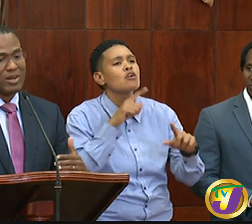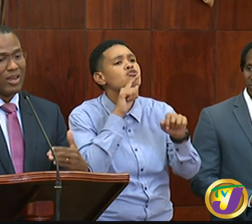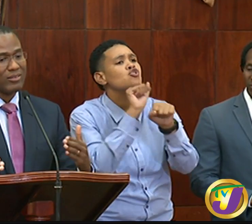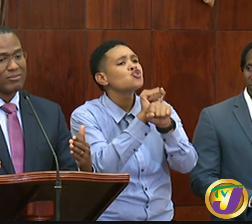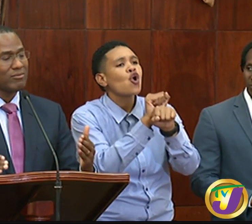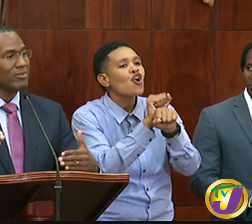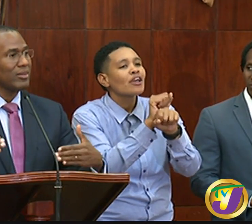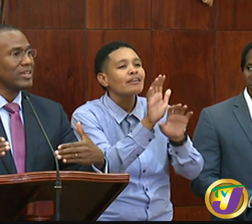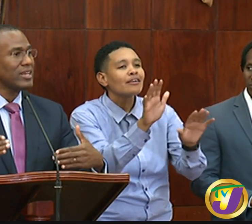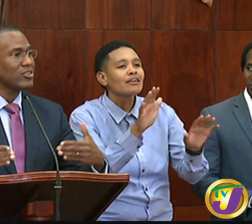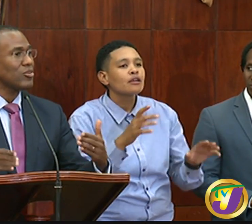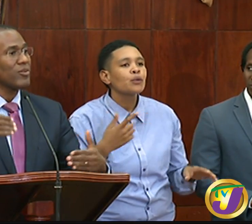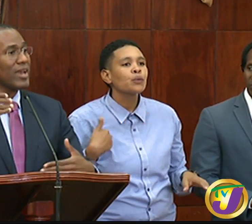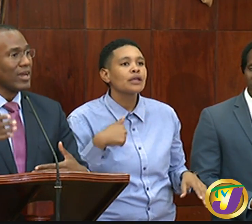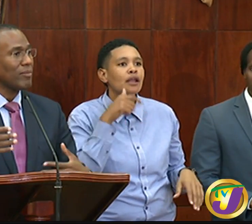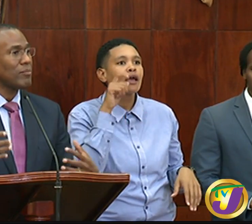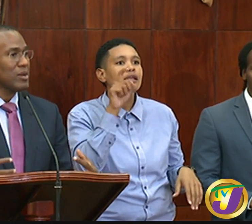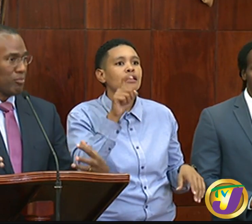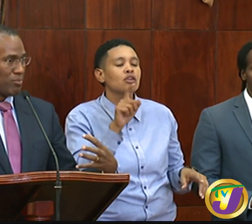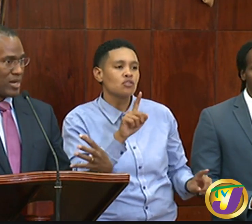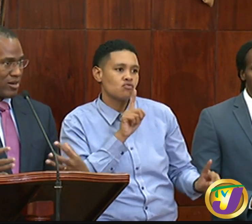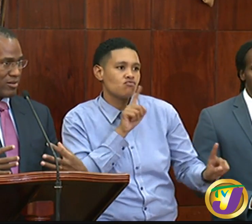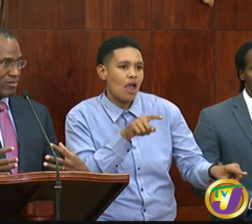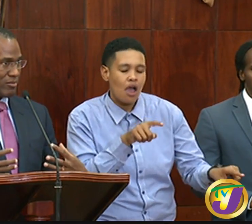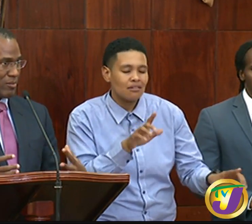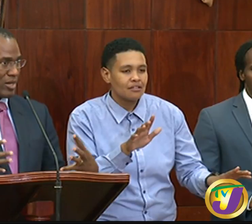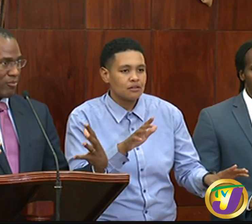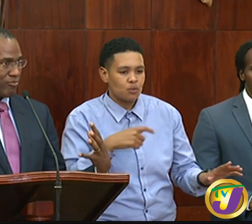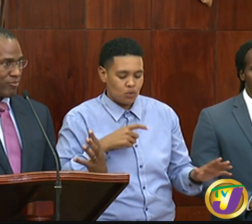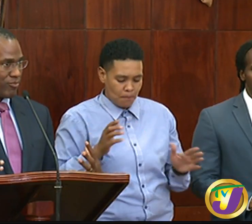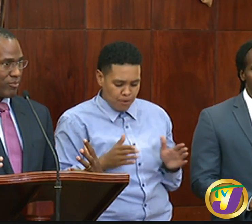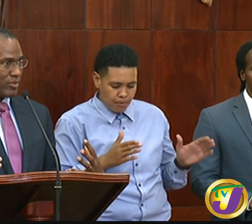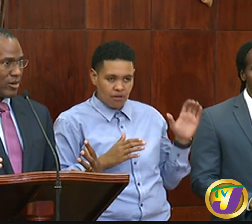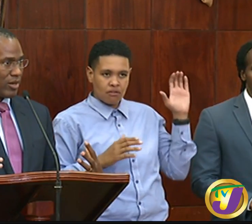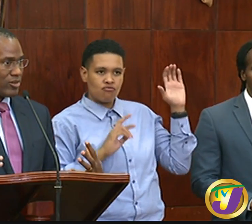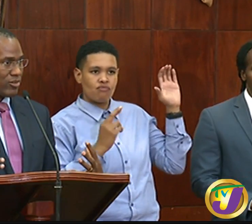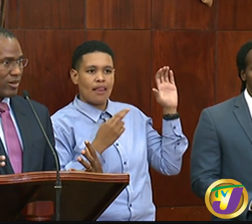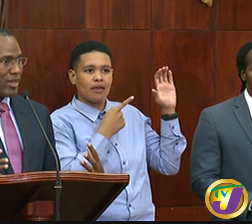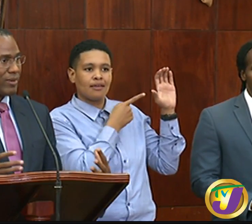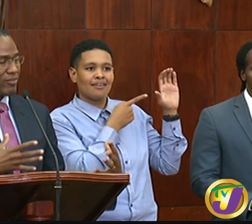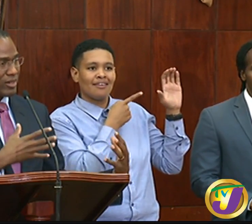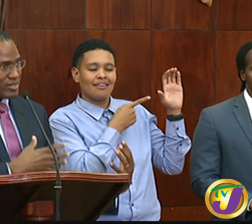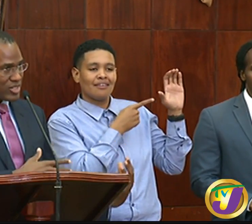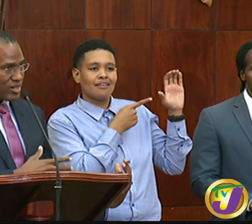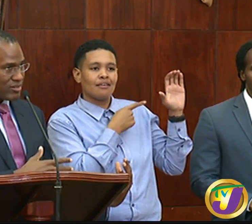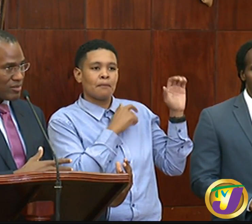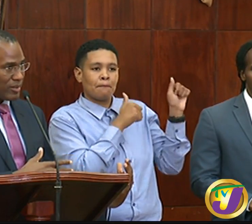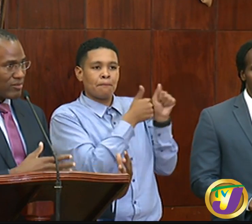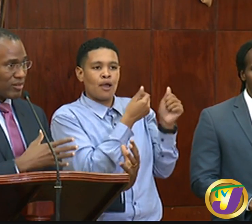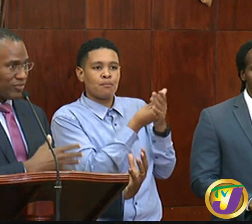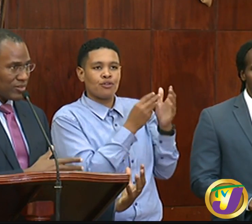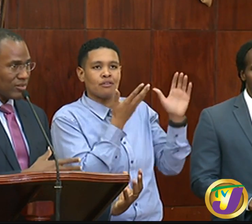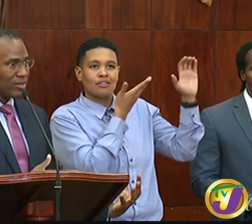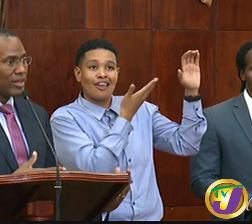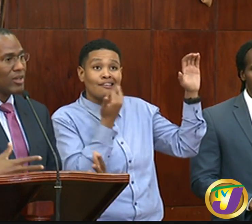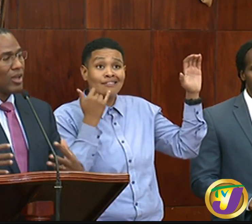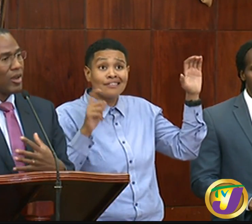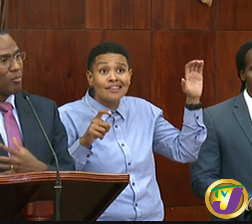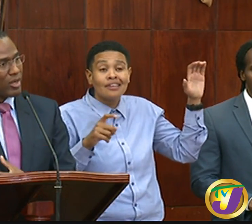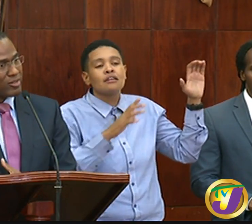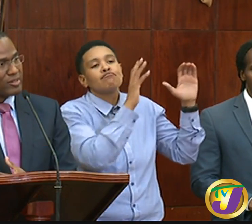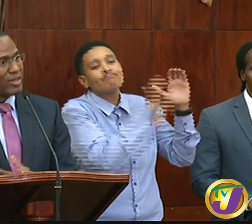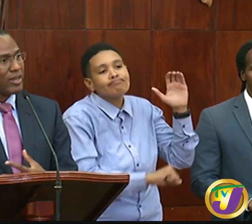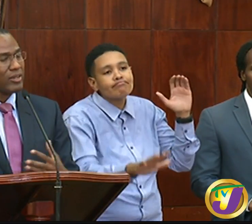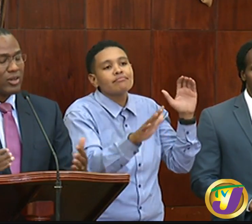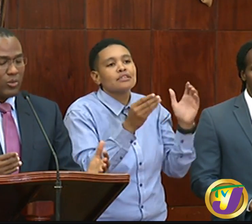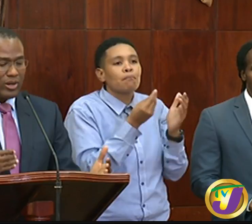ensuring that we're not needing to react by being prepared, by being, ensuring that we have the contingencies in place on the fiscal side, on